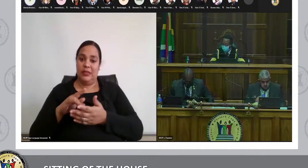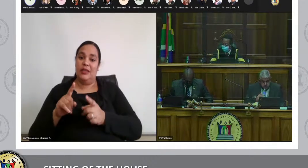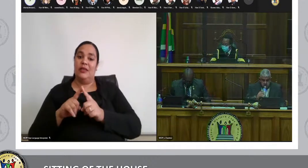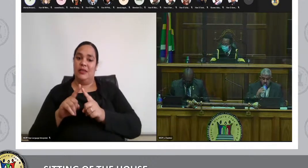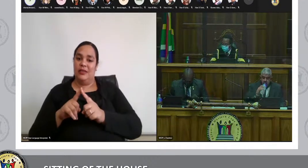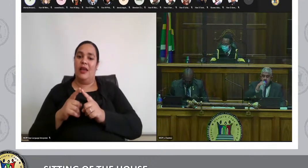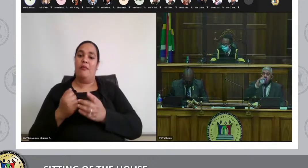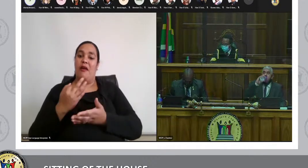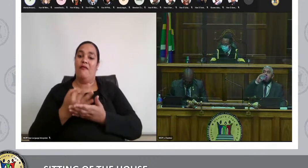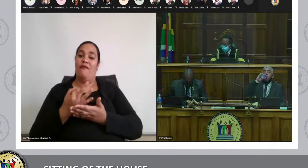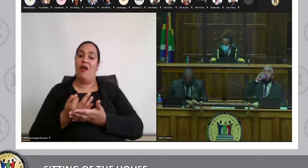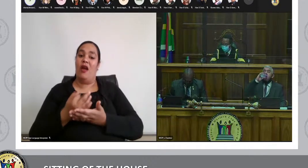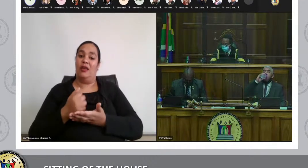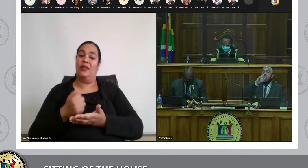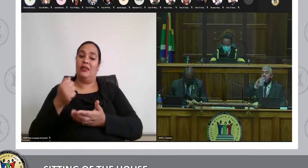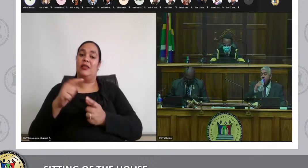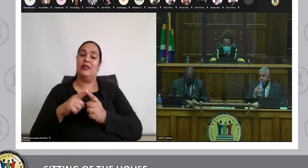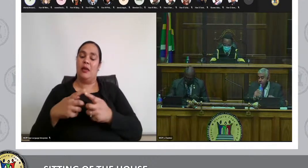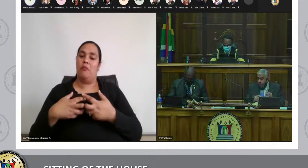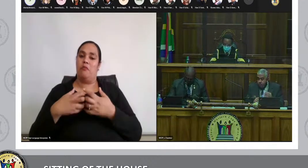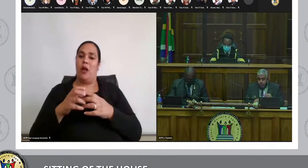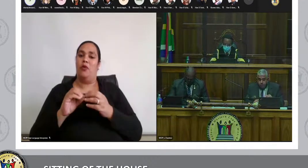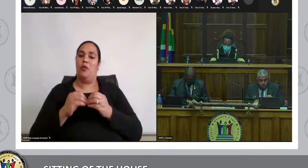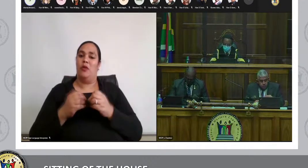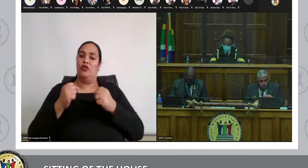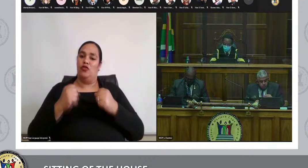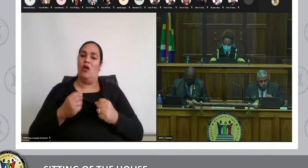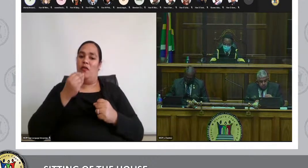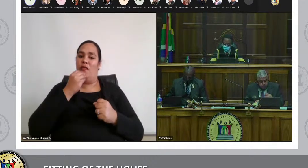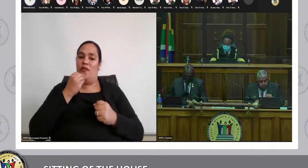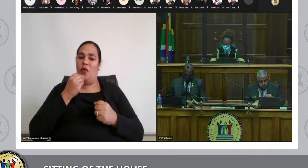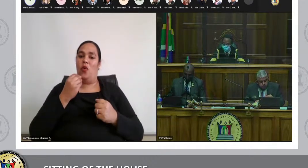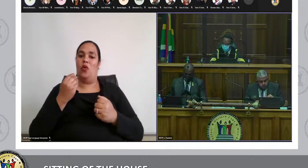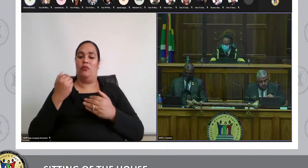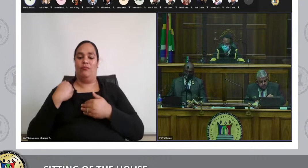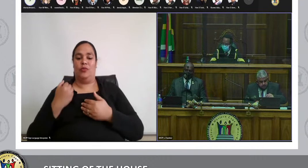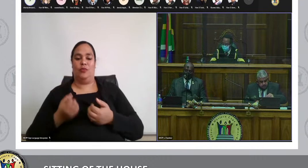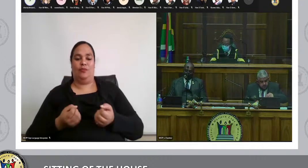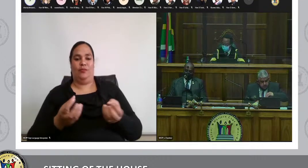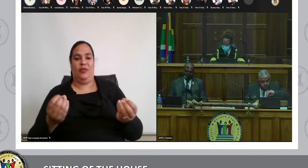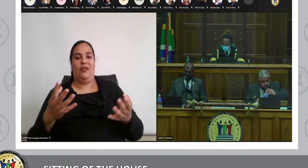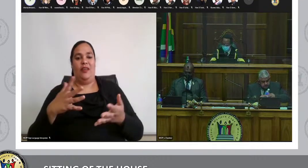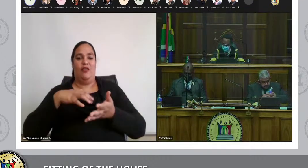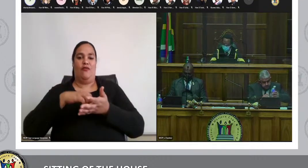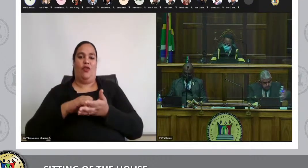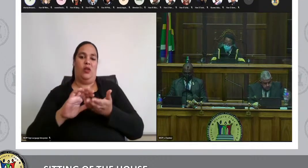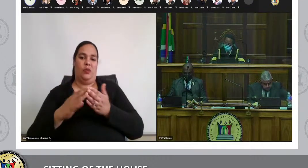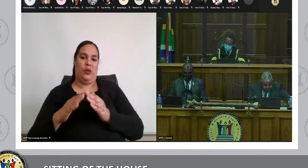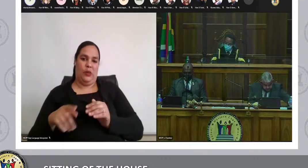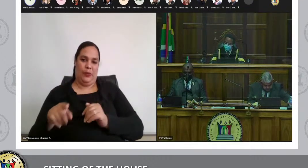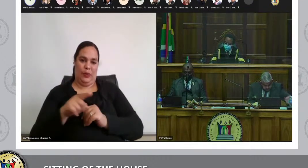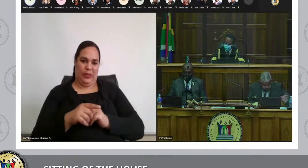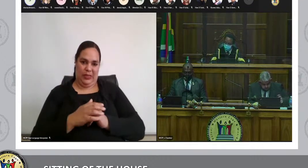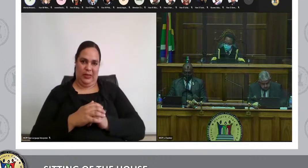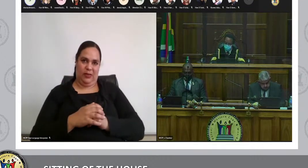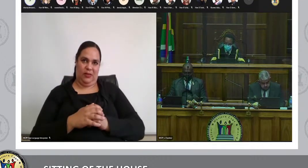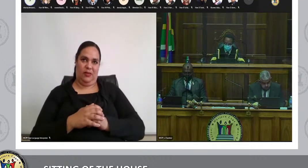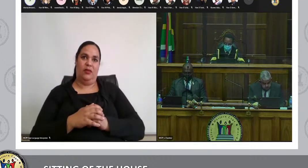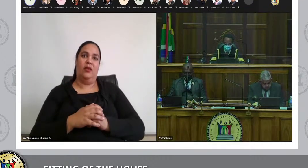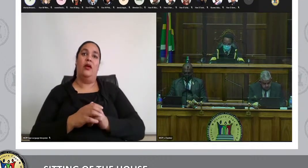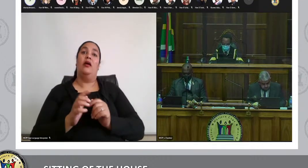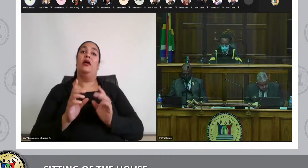currently funded sites have also been strengthened to address food insecurity within vulnerable communities.